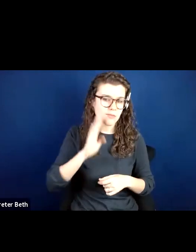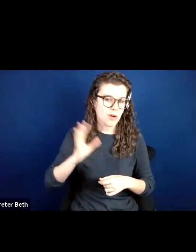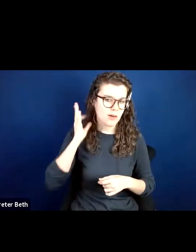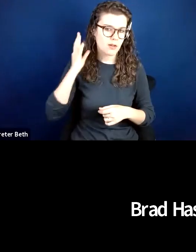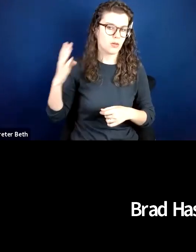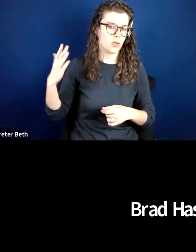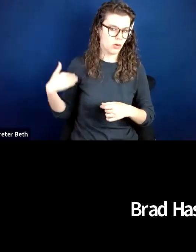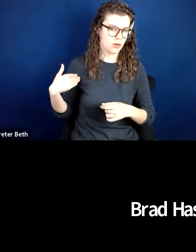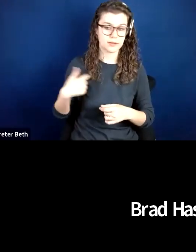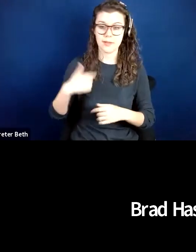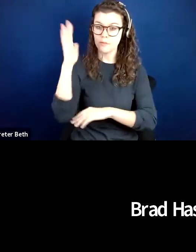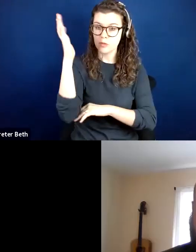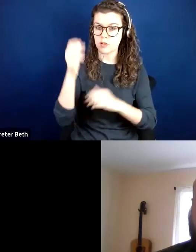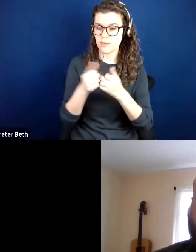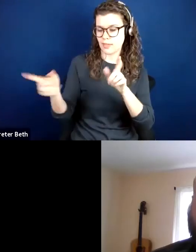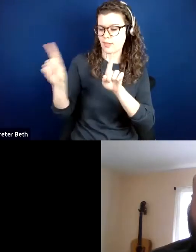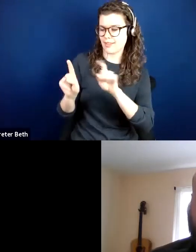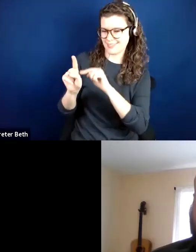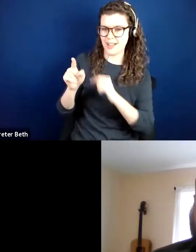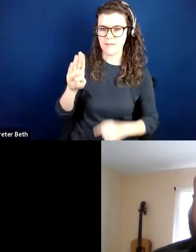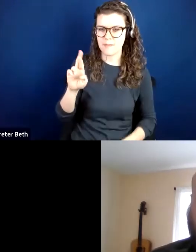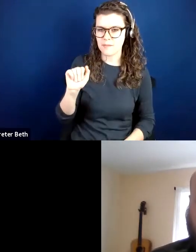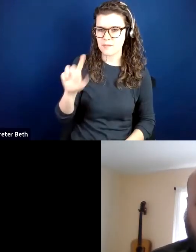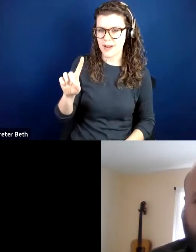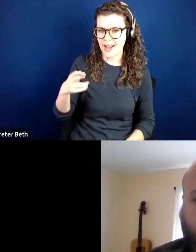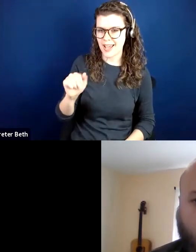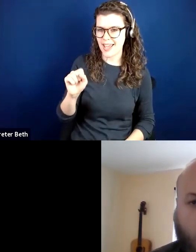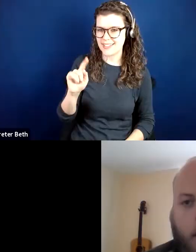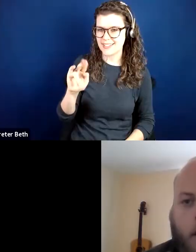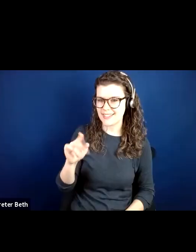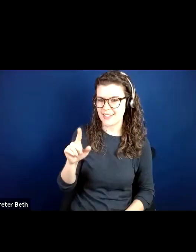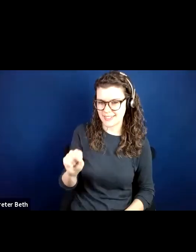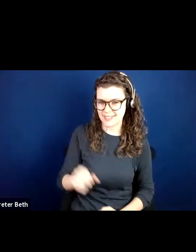today with my colleague, Brad Hastings.